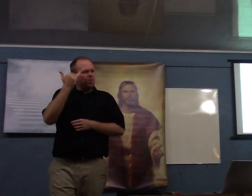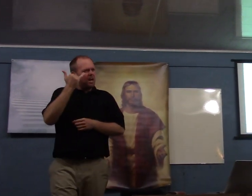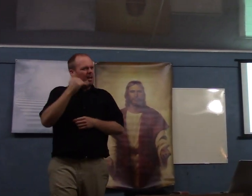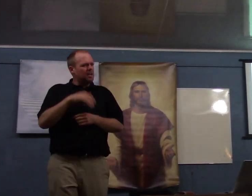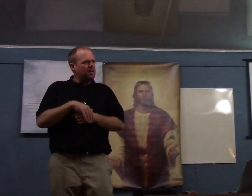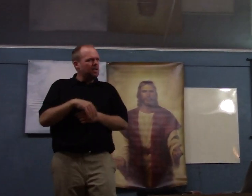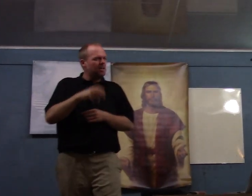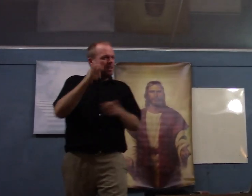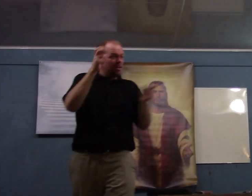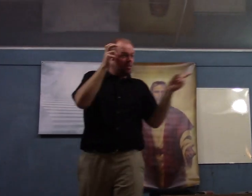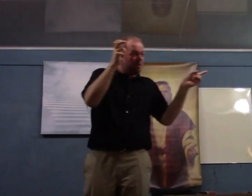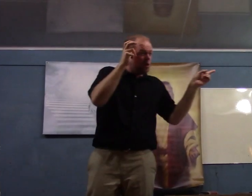Why are you saying no?